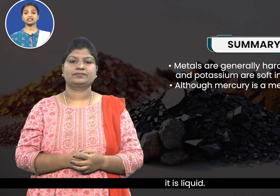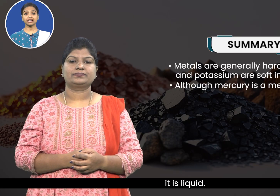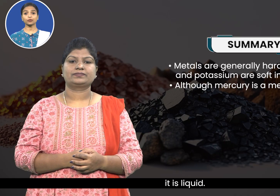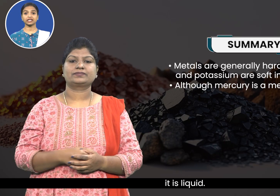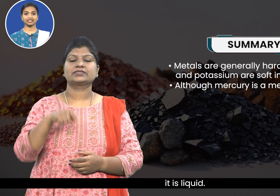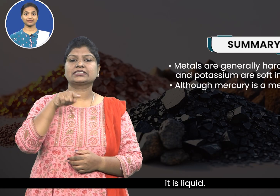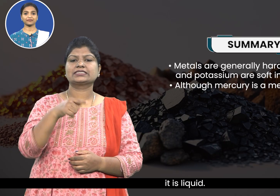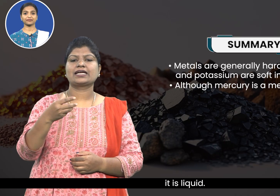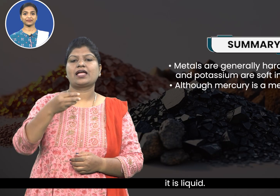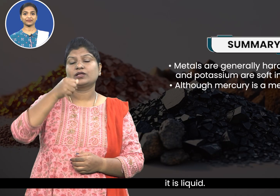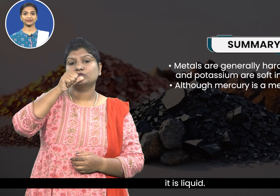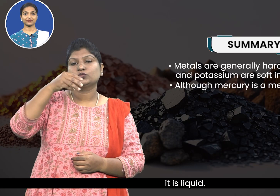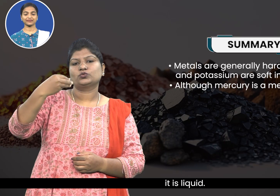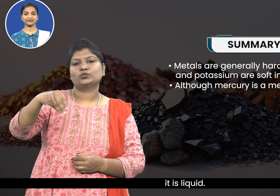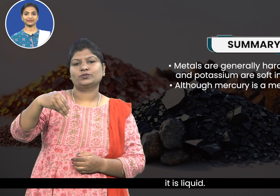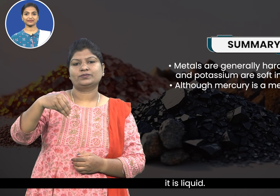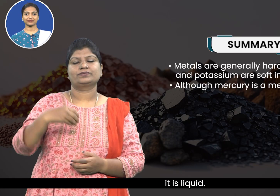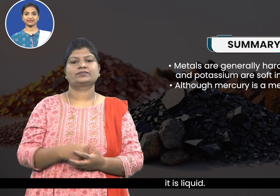it is liquid.